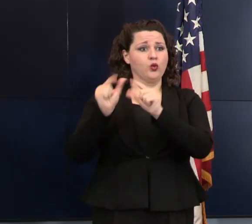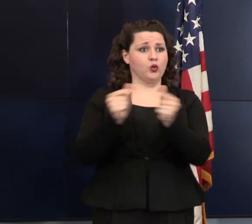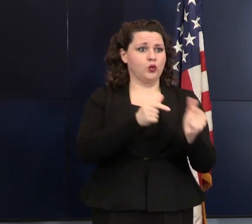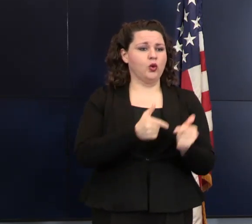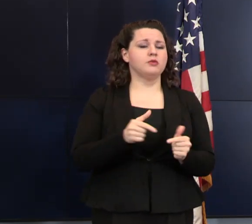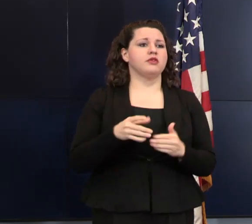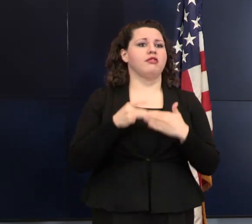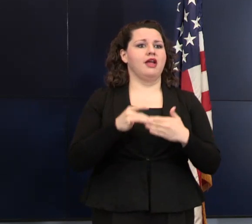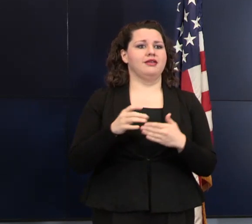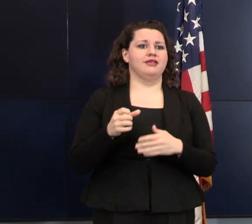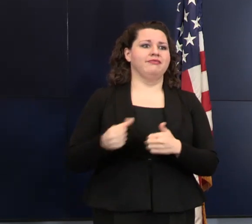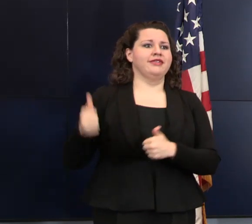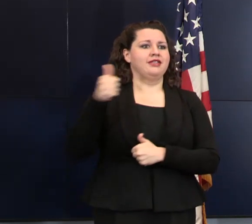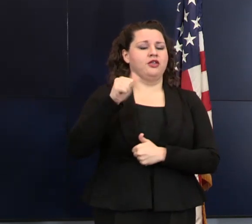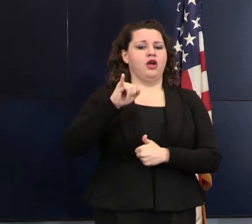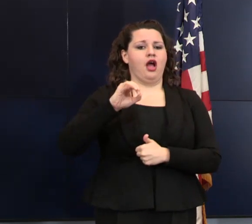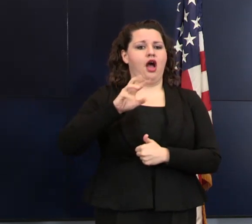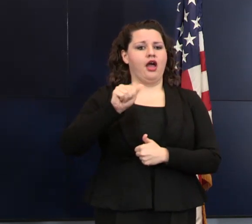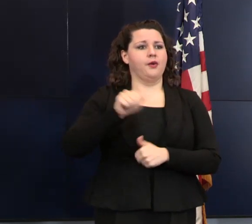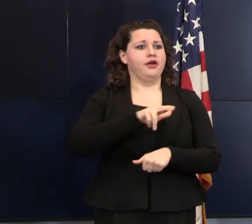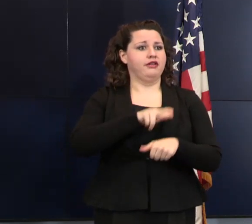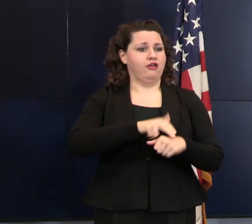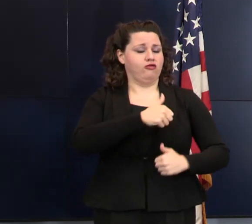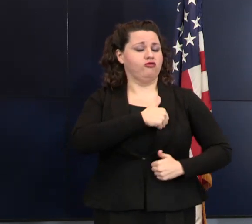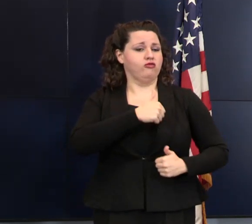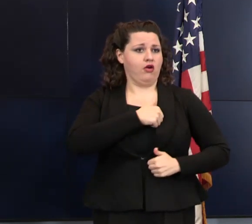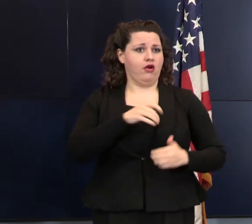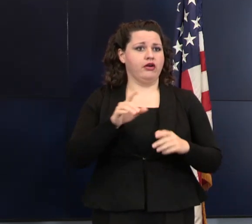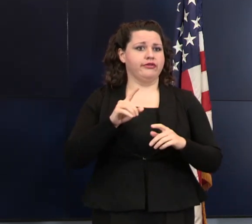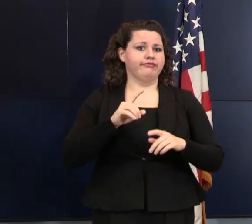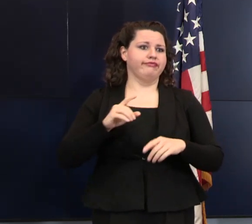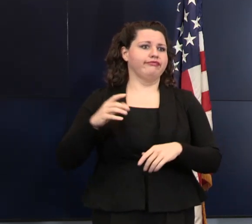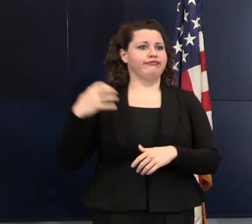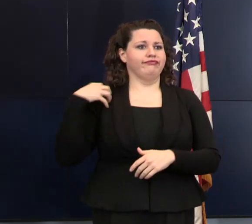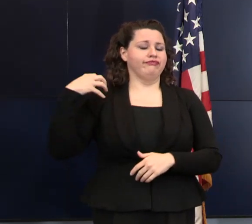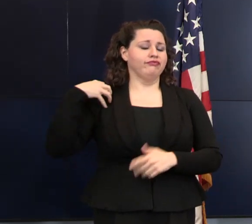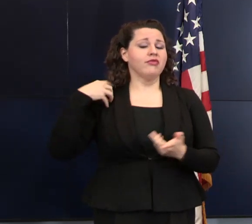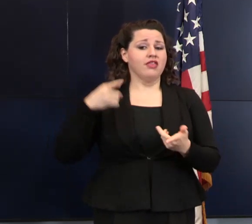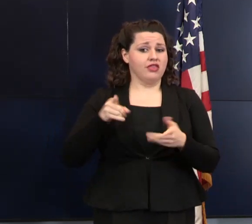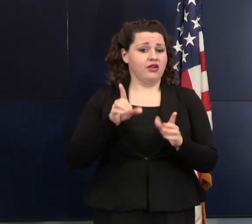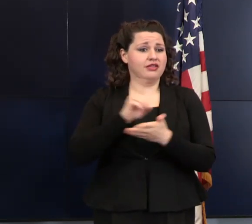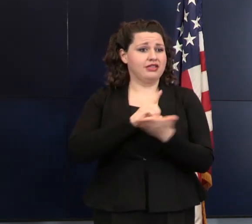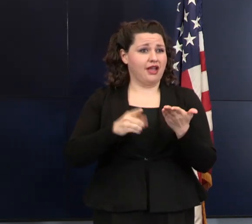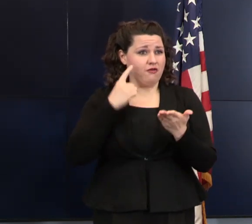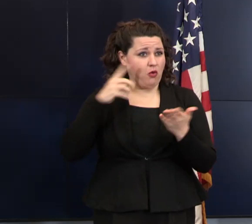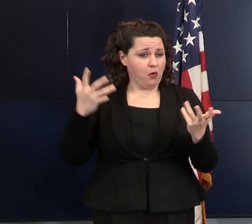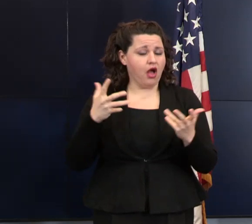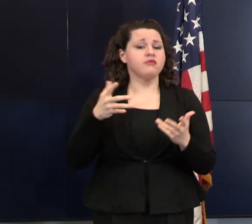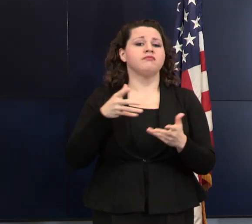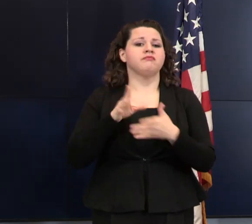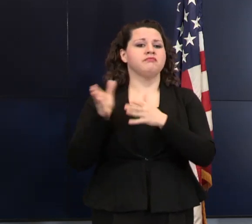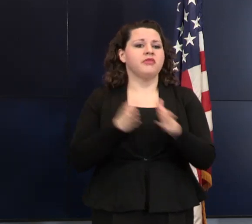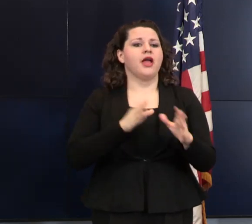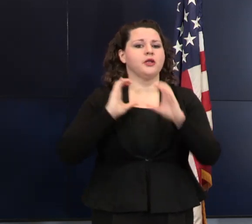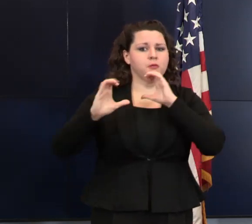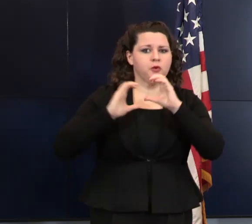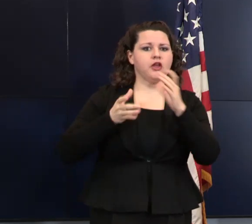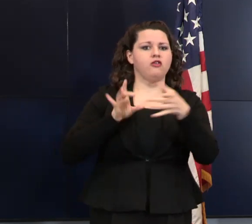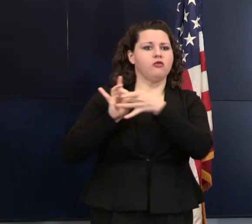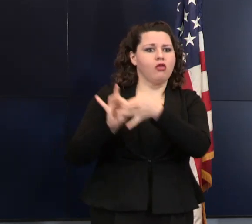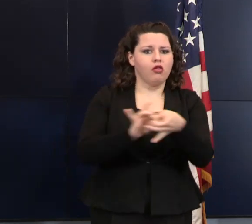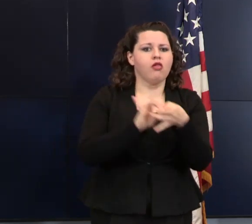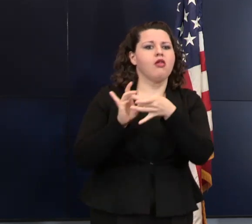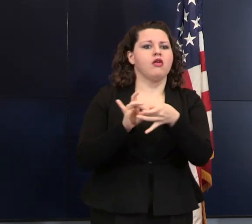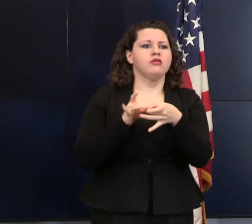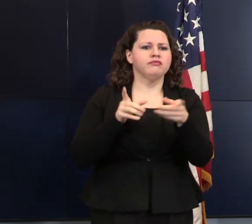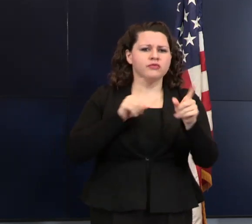senior Iowa National Guard commander, are designed to provide planning, coordination, communication, and command and control of military